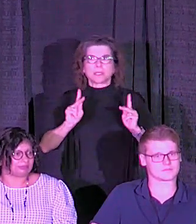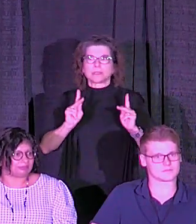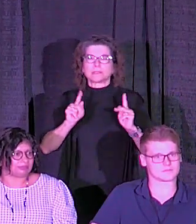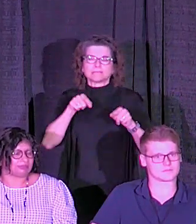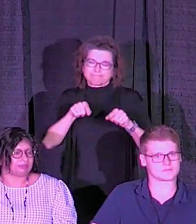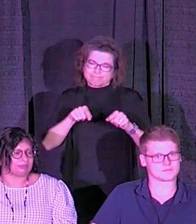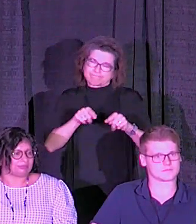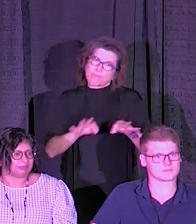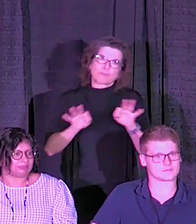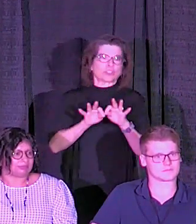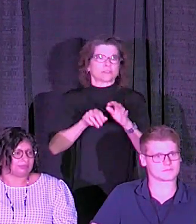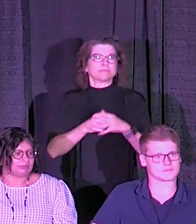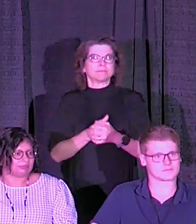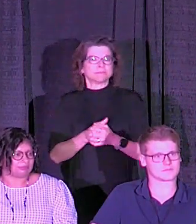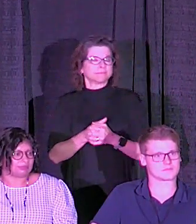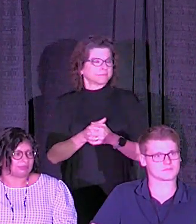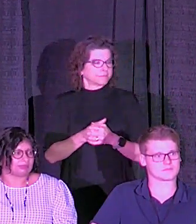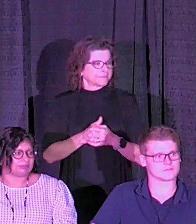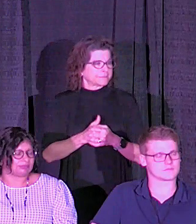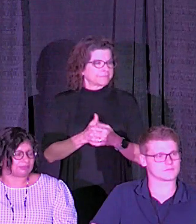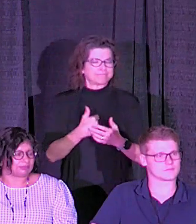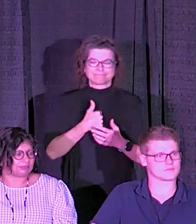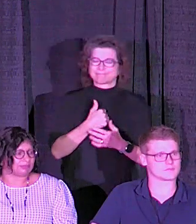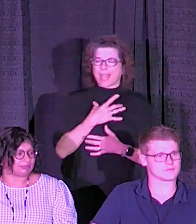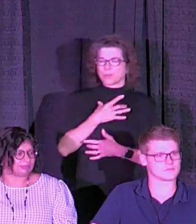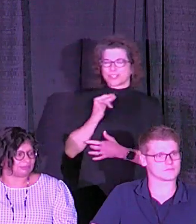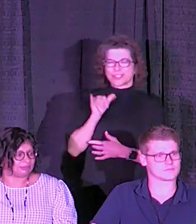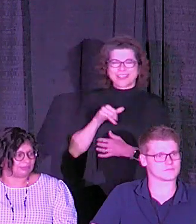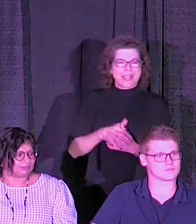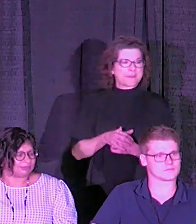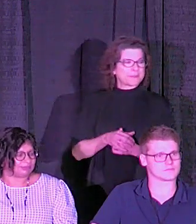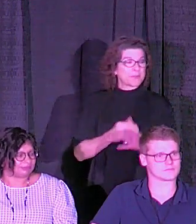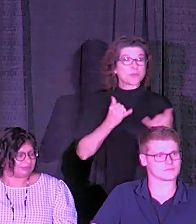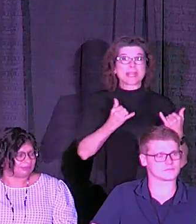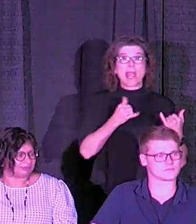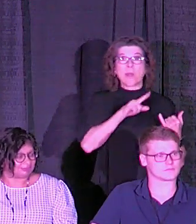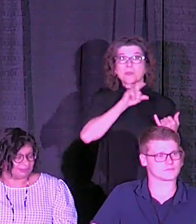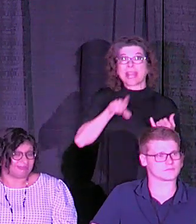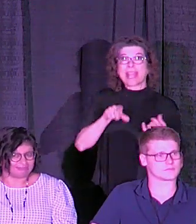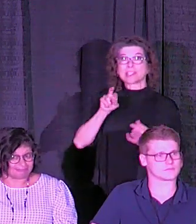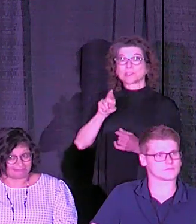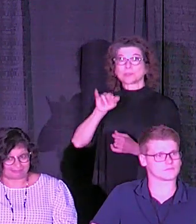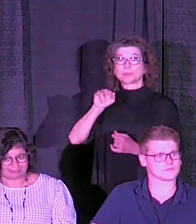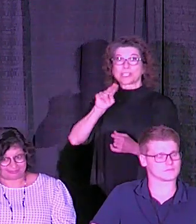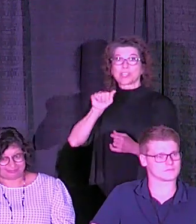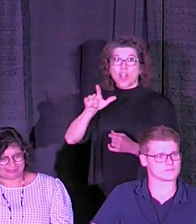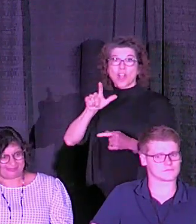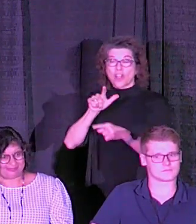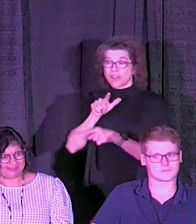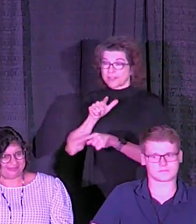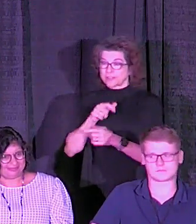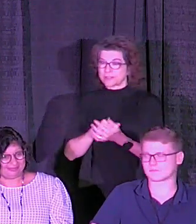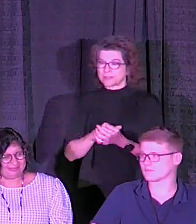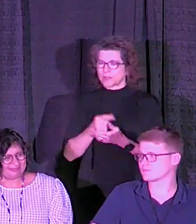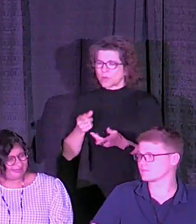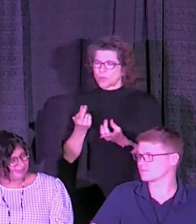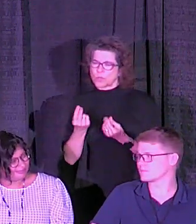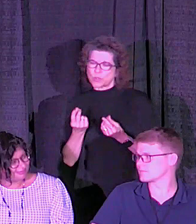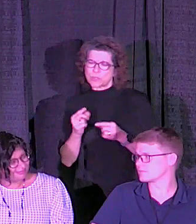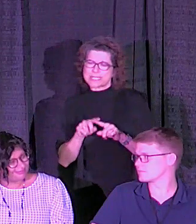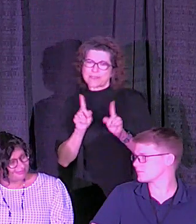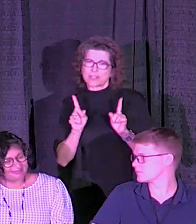I appreciate that. So I'm going to ask Rinal, what are you doing